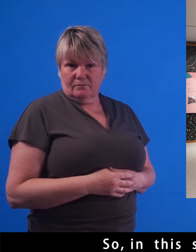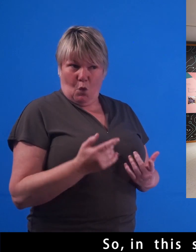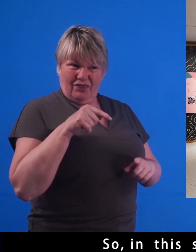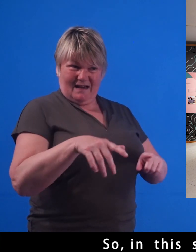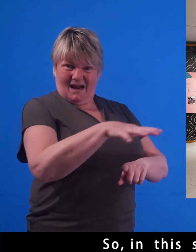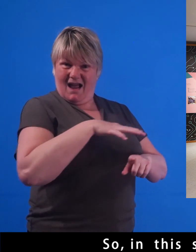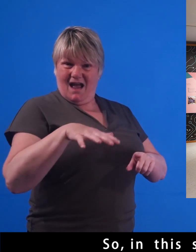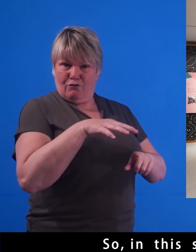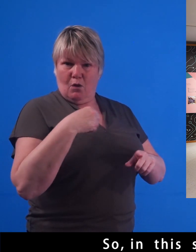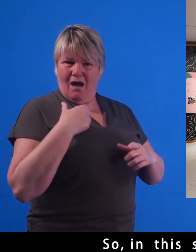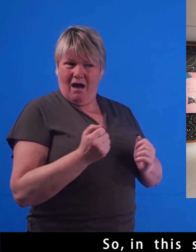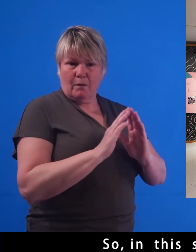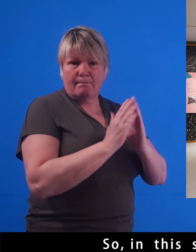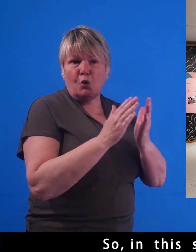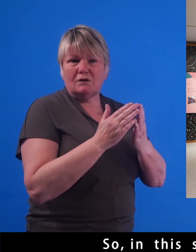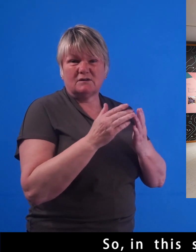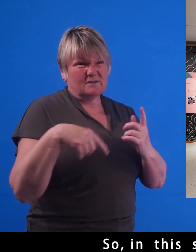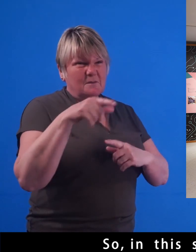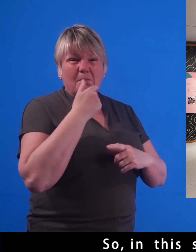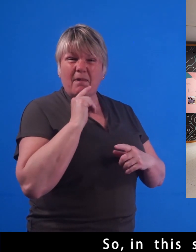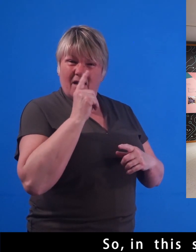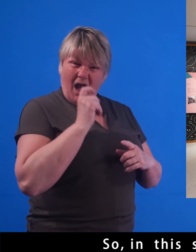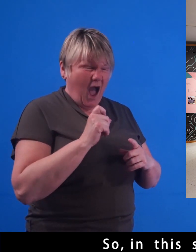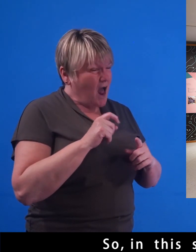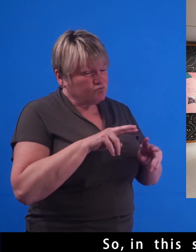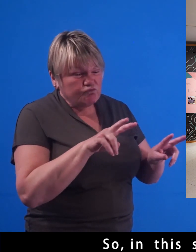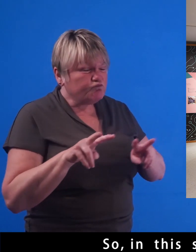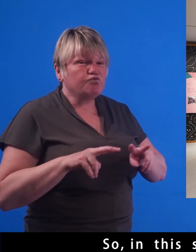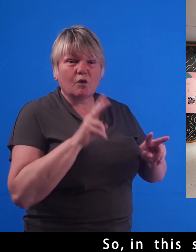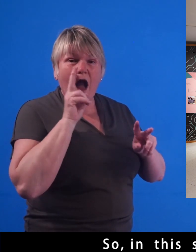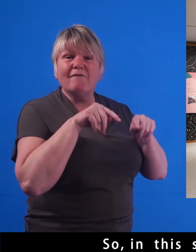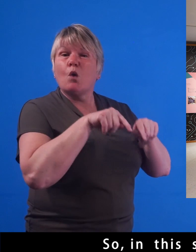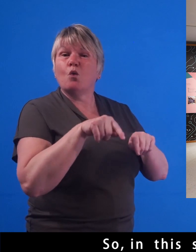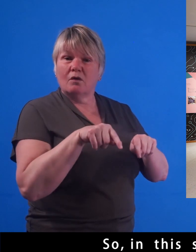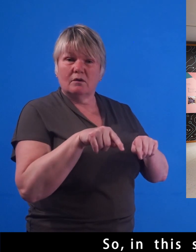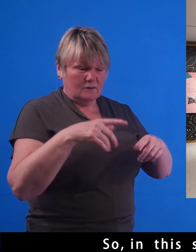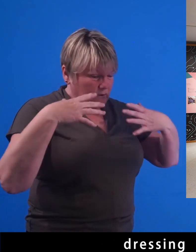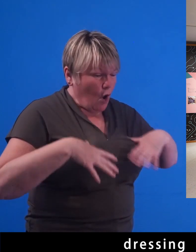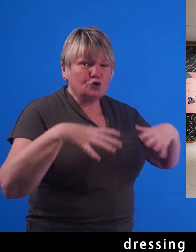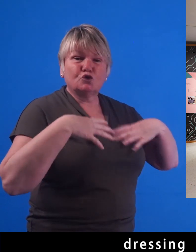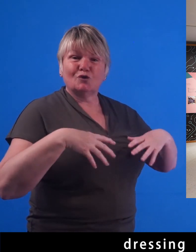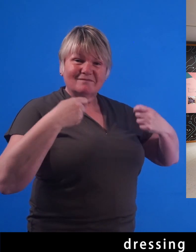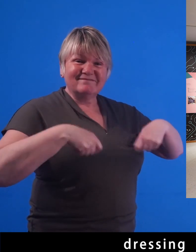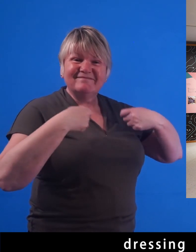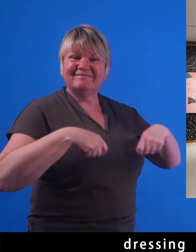So, in this section, we have books for people to browse through, dressing up